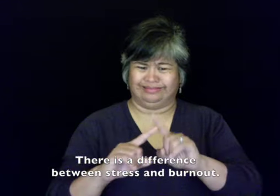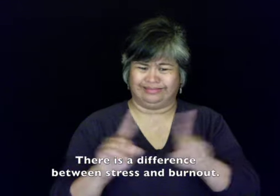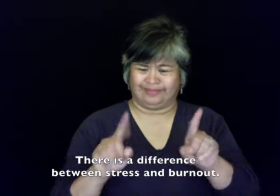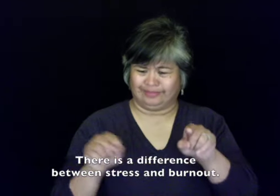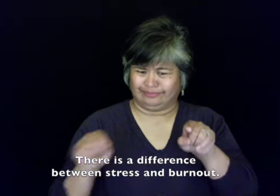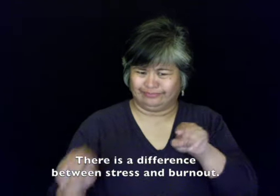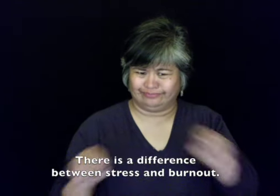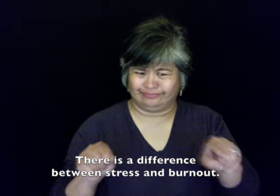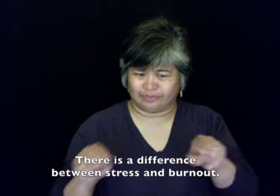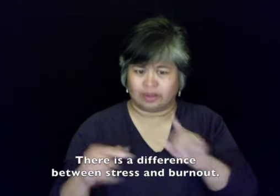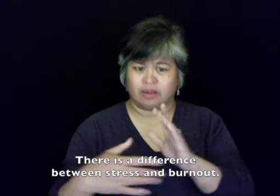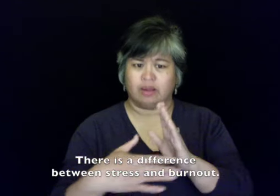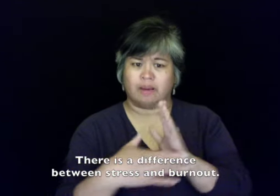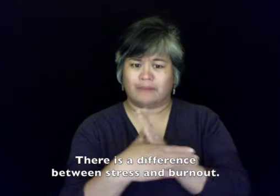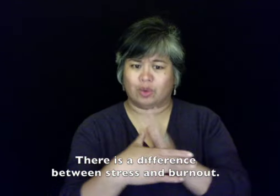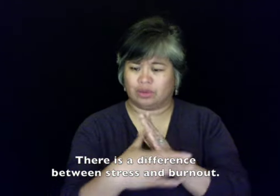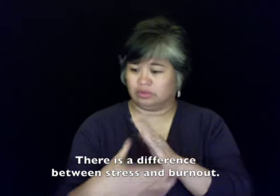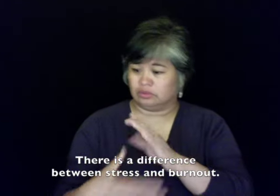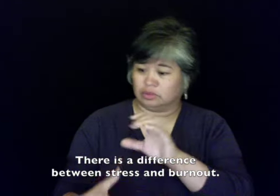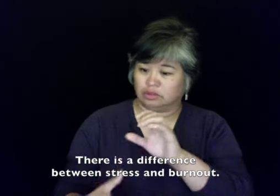there is a difference between stress and burnout.